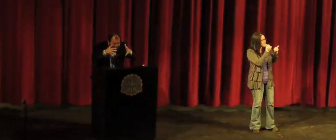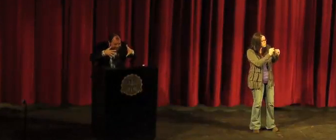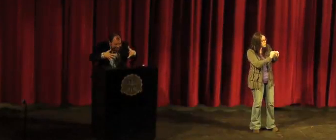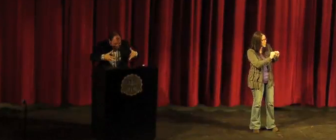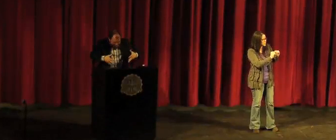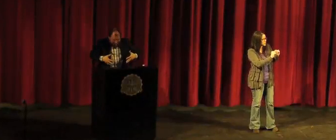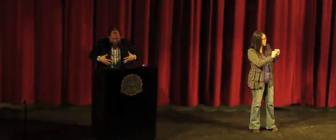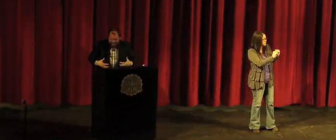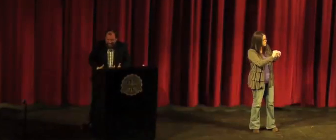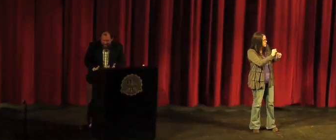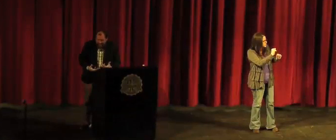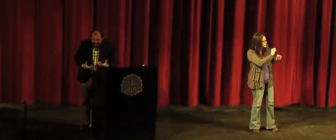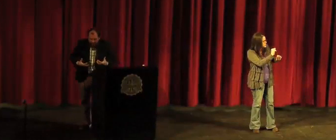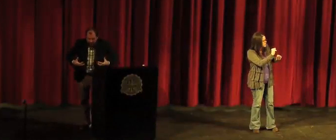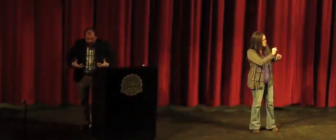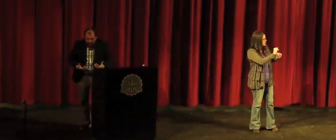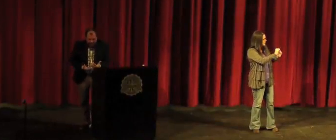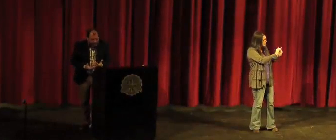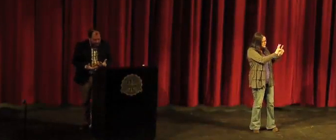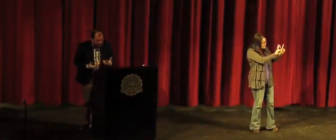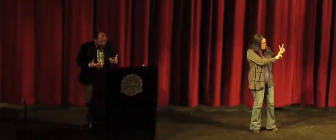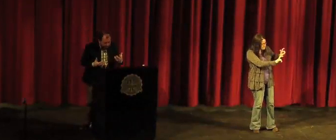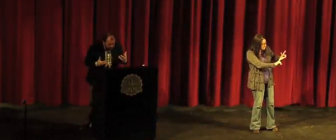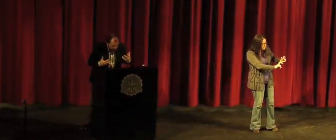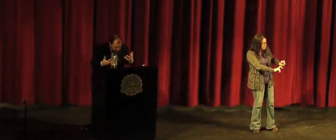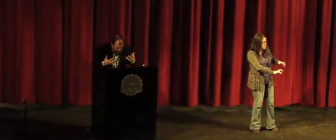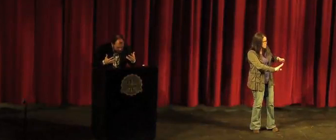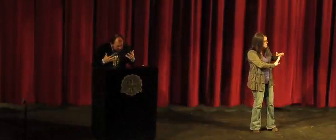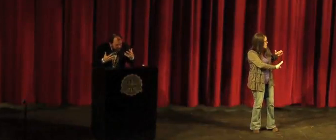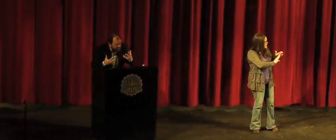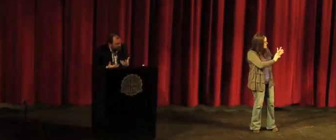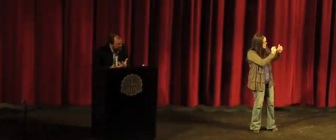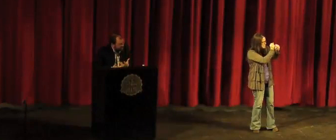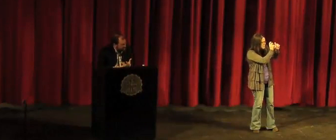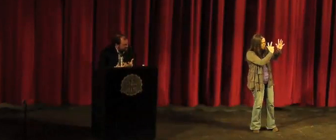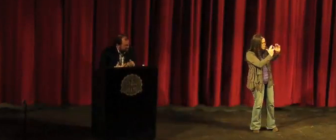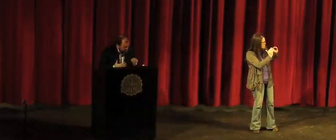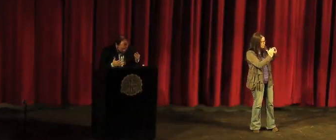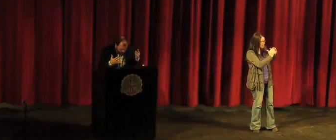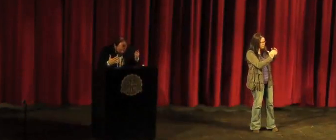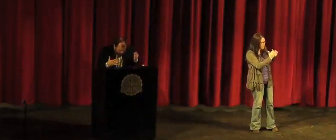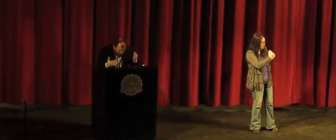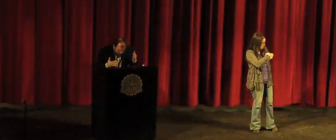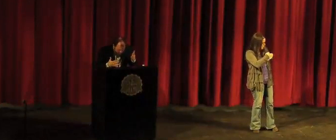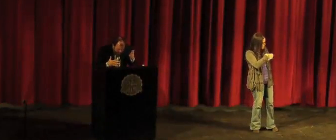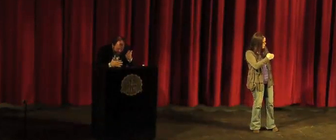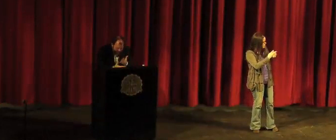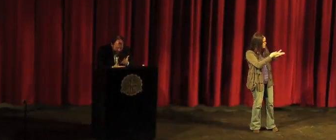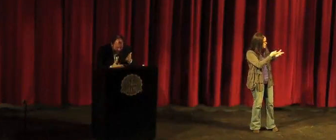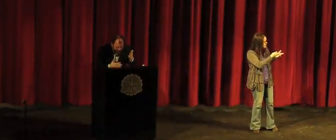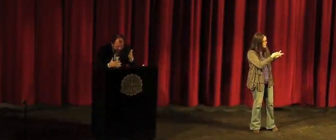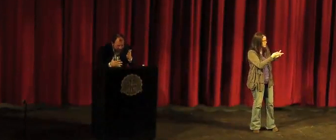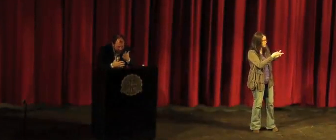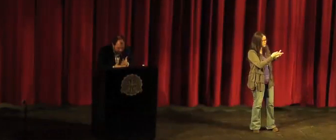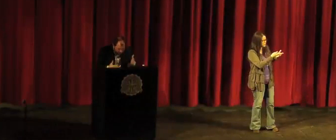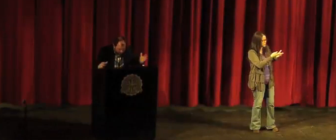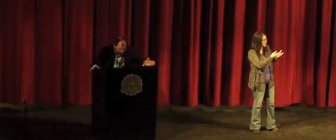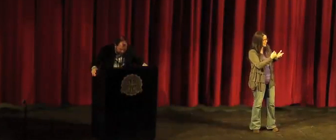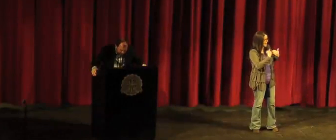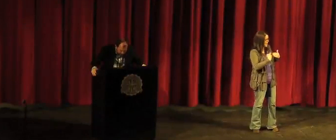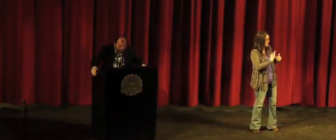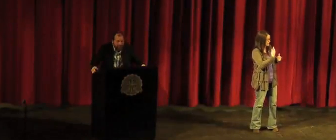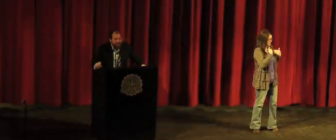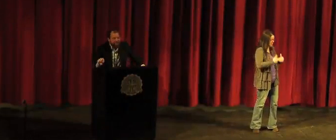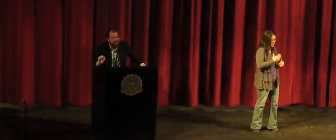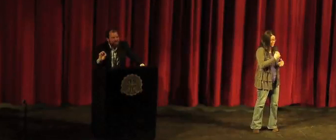get at this gut level, imagination level space that arises at the intersection of body